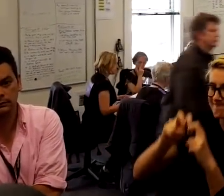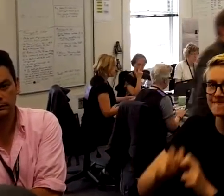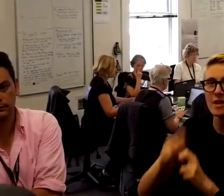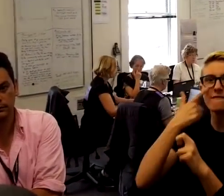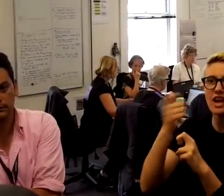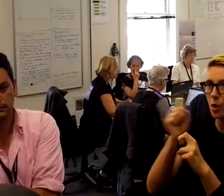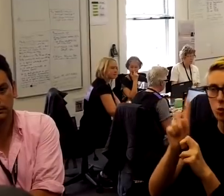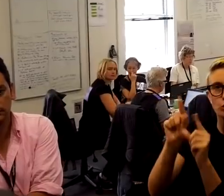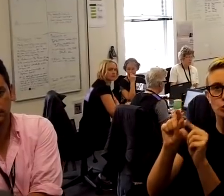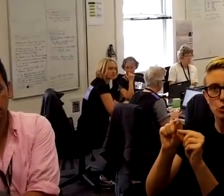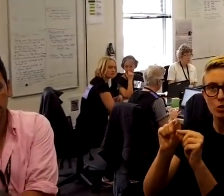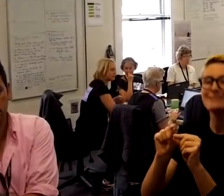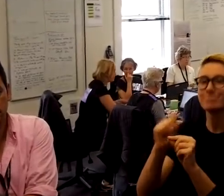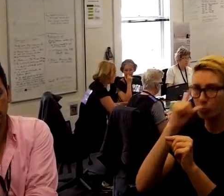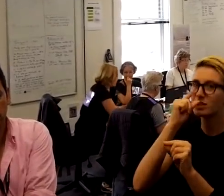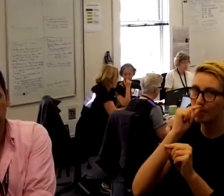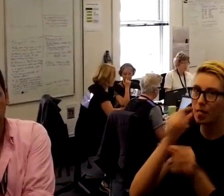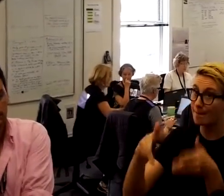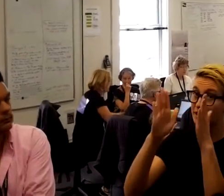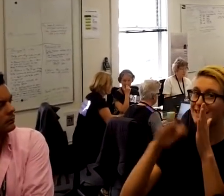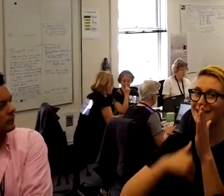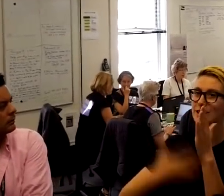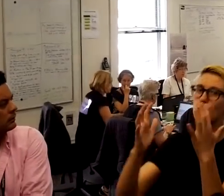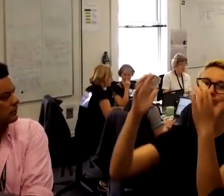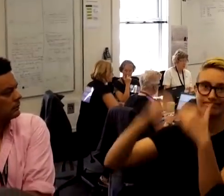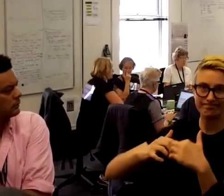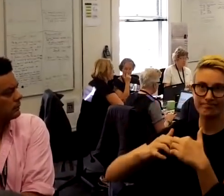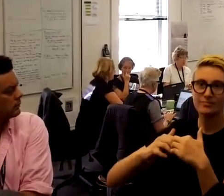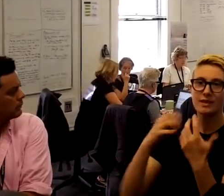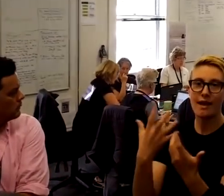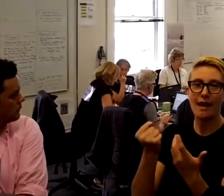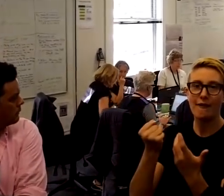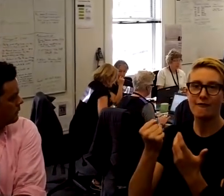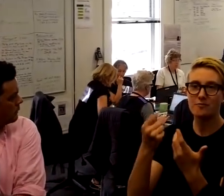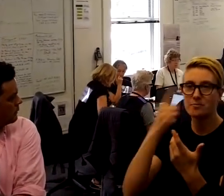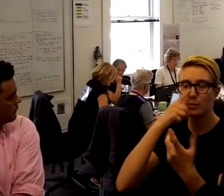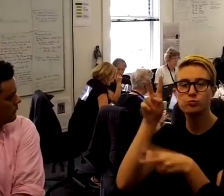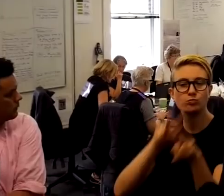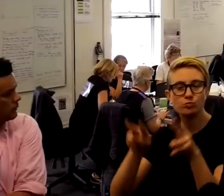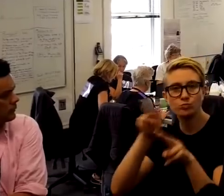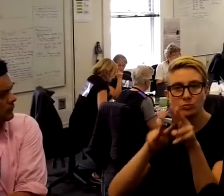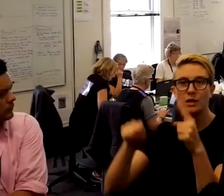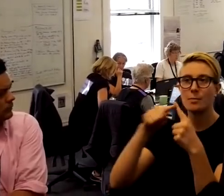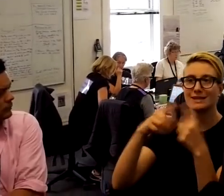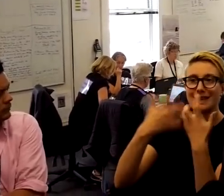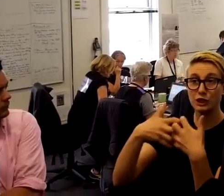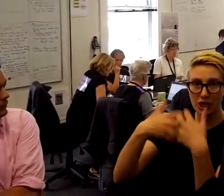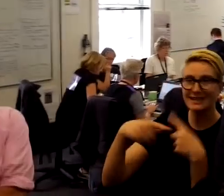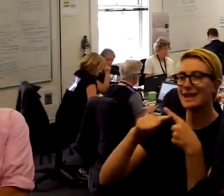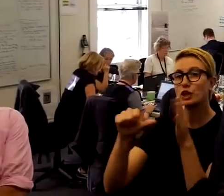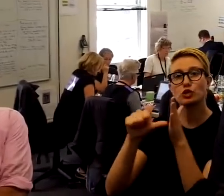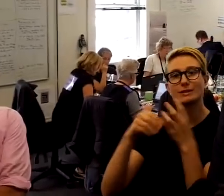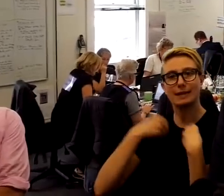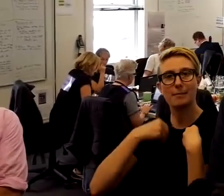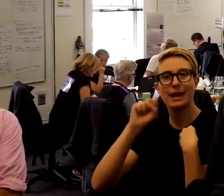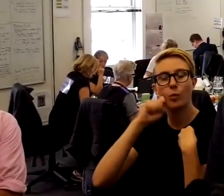had some assessment done, the landlord's in agreement that we're happy to take the engineer's advice, and likewise the insurer as well. So